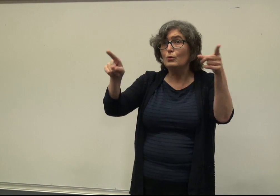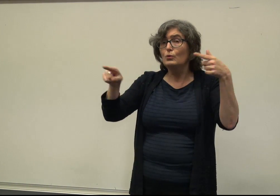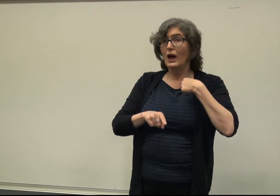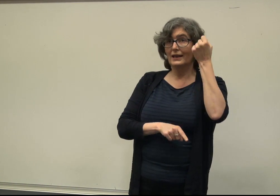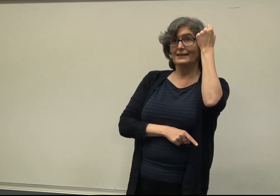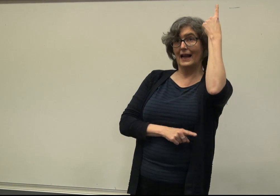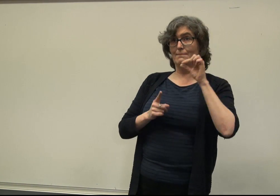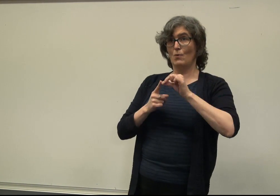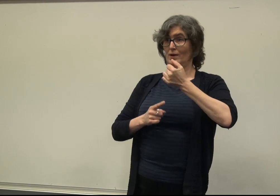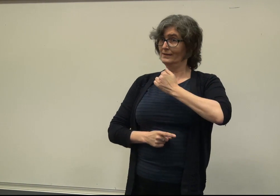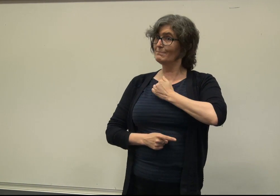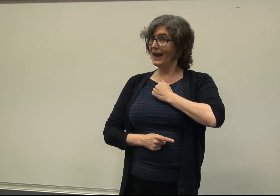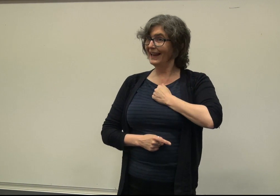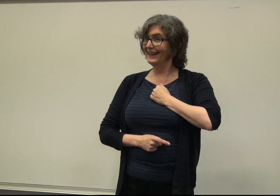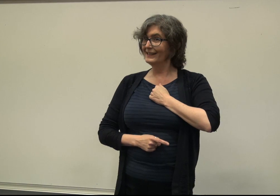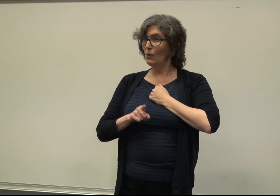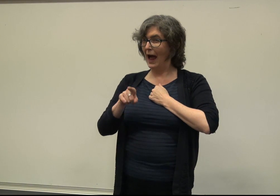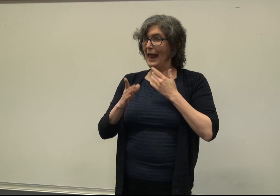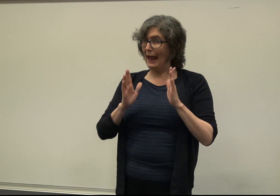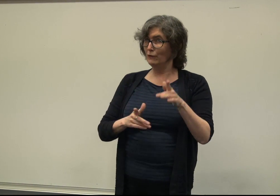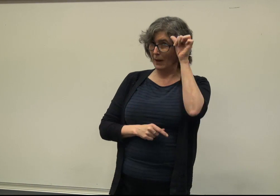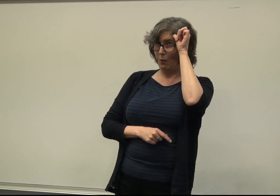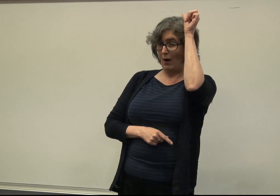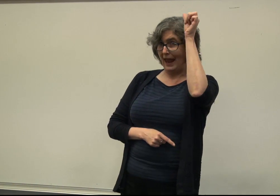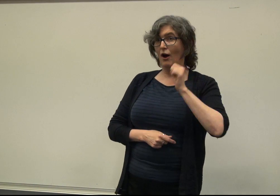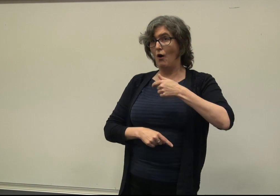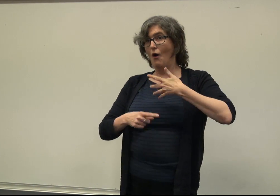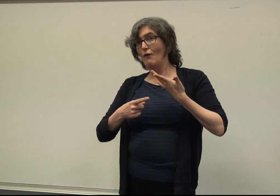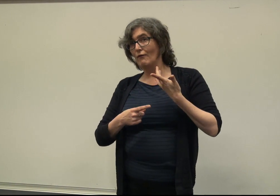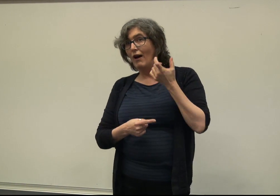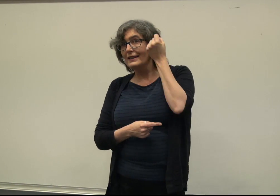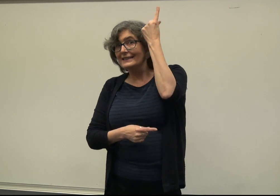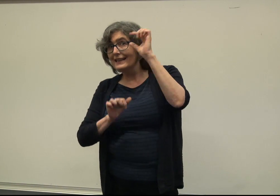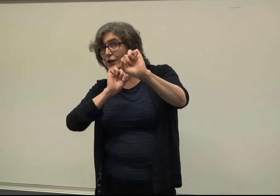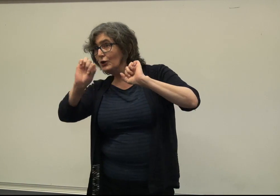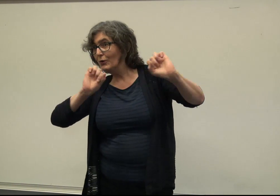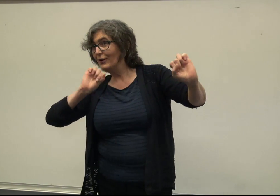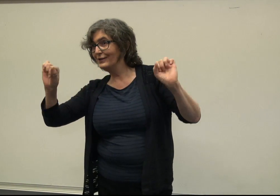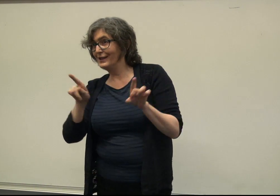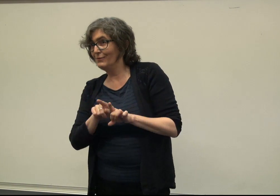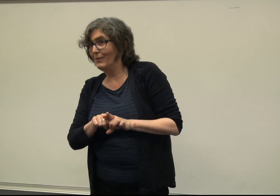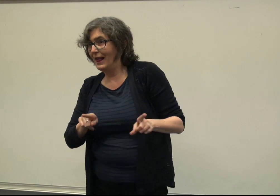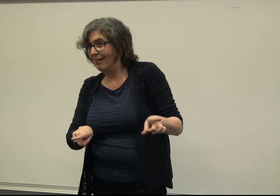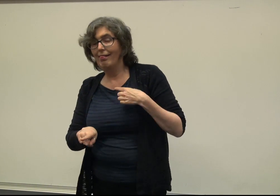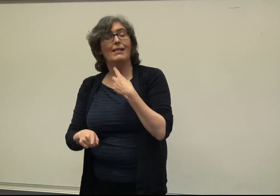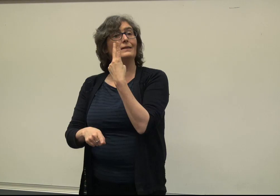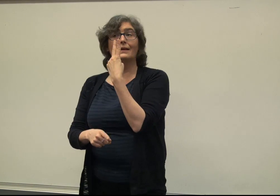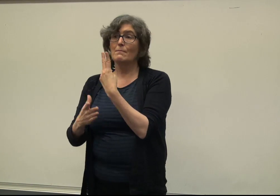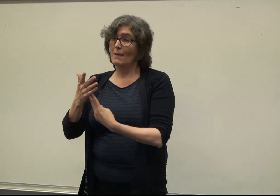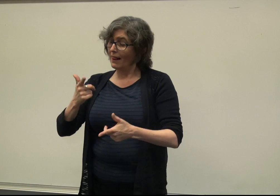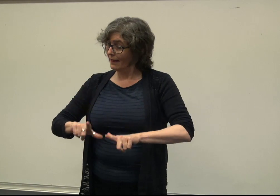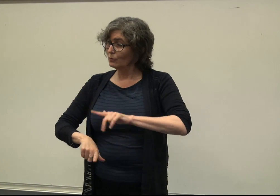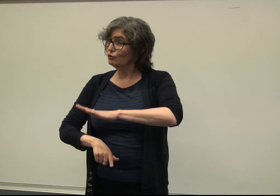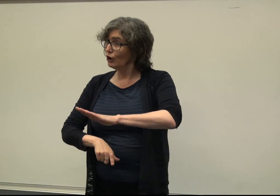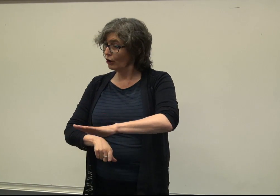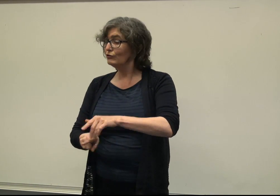understand what I'm referring to, and so on and so forth. So bilingual children have an earlier understanding of